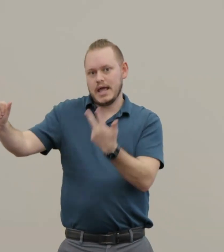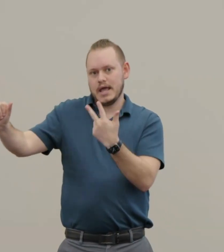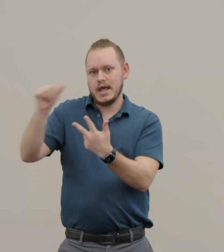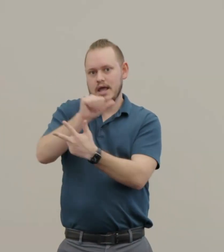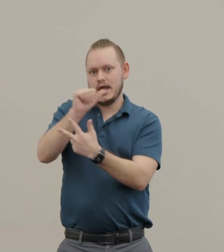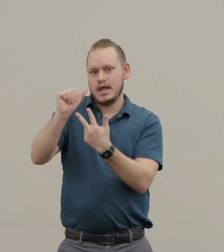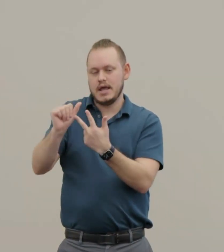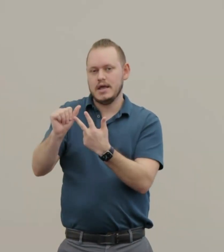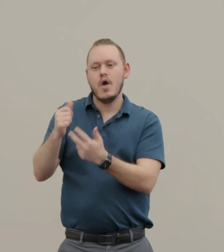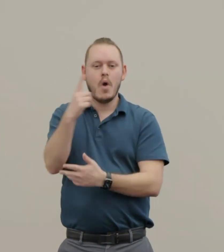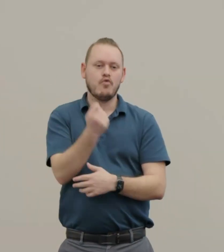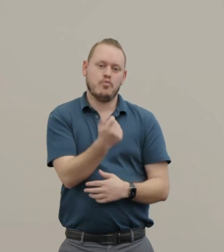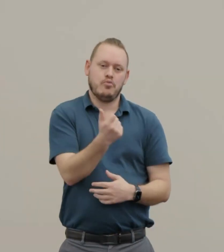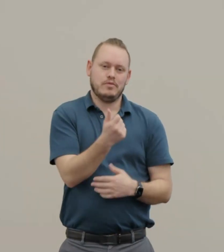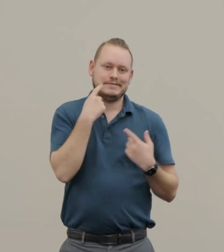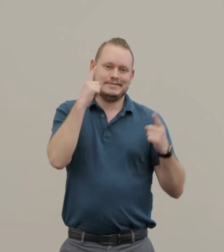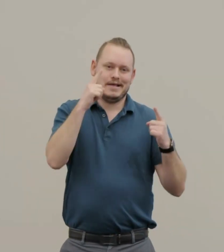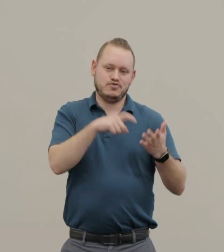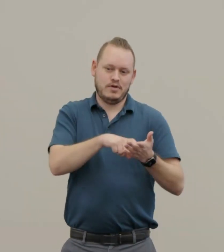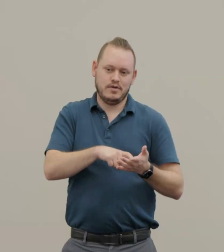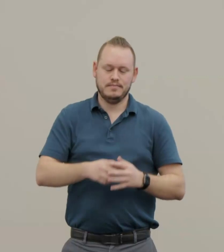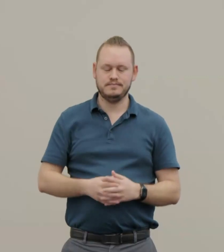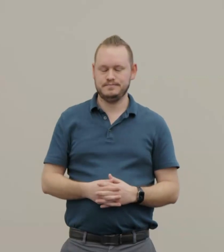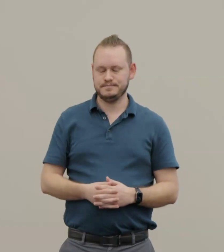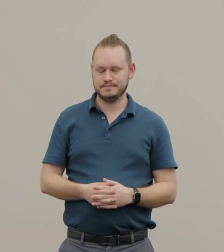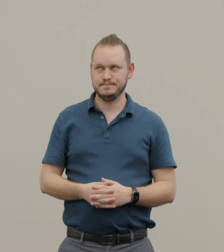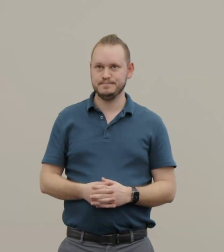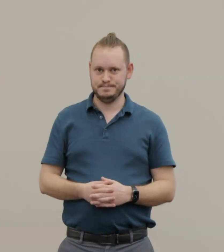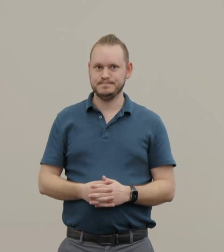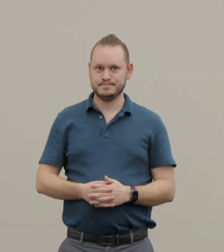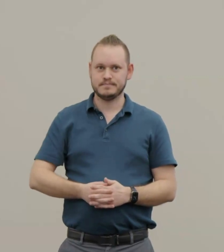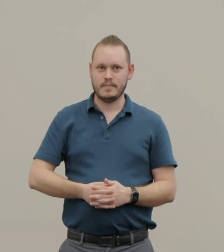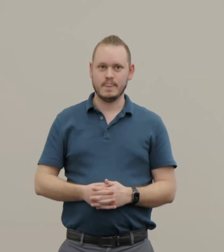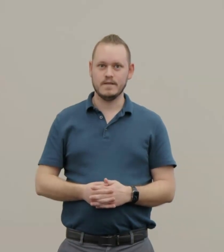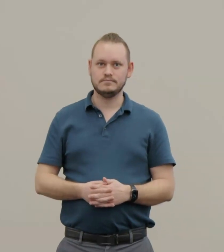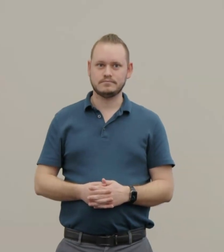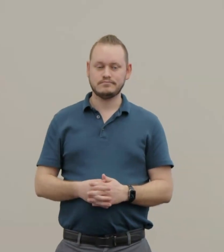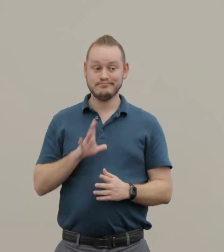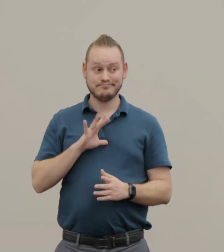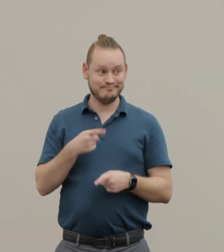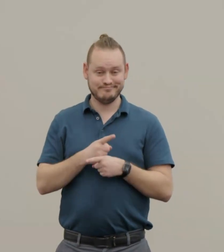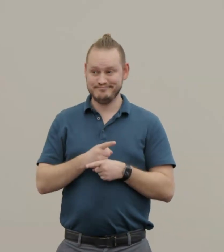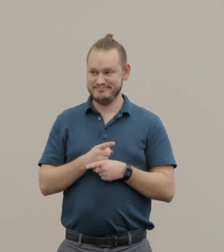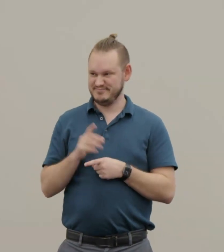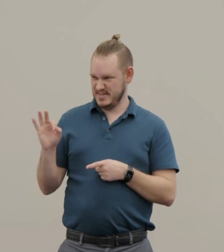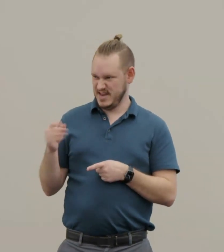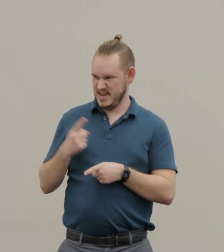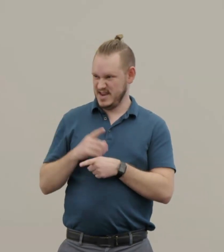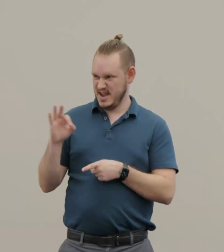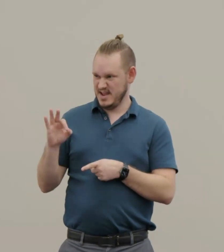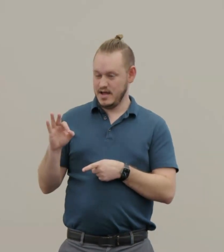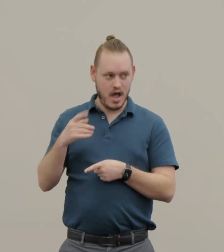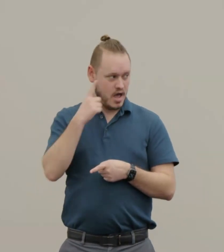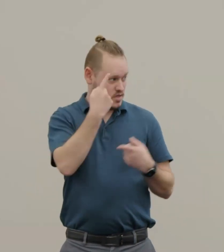one was a removal of a success criterion. So, cool, right? Was it 9?